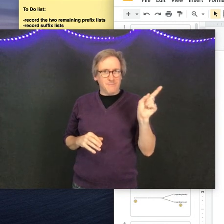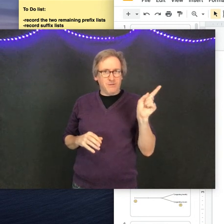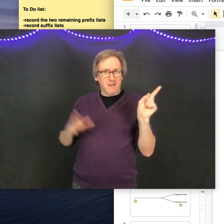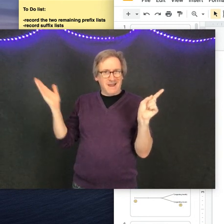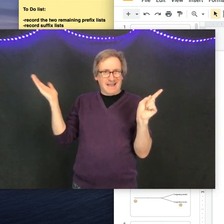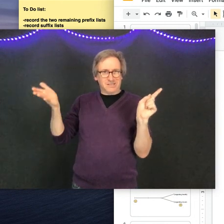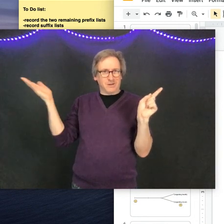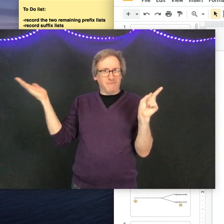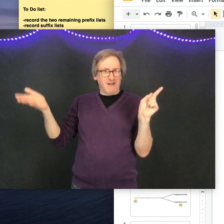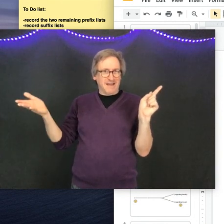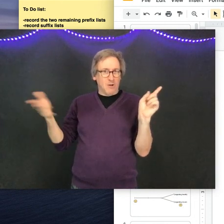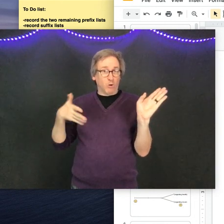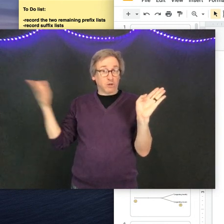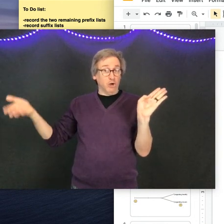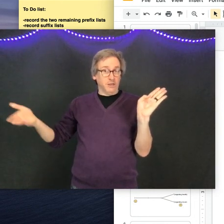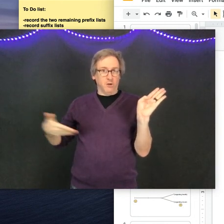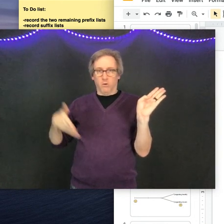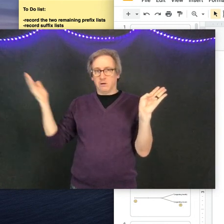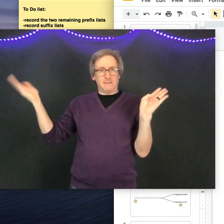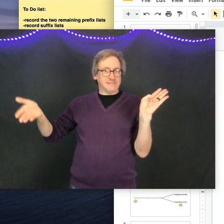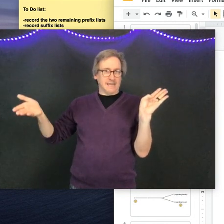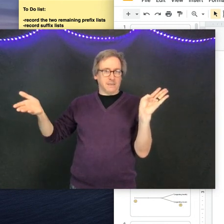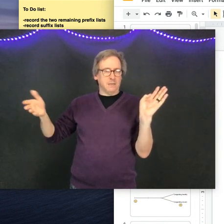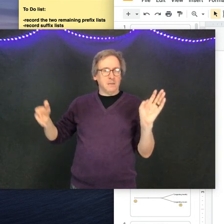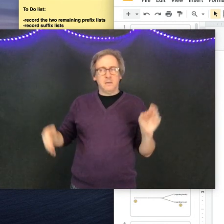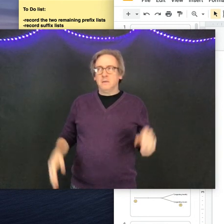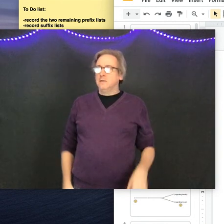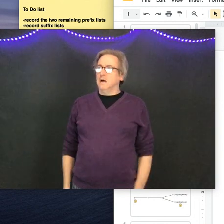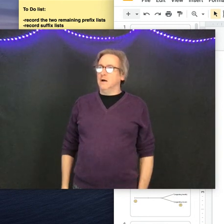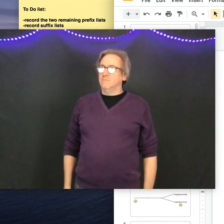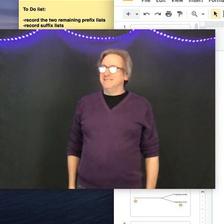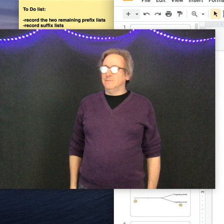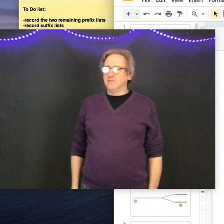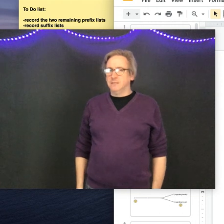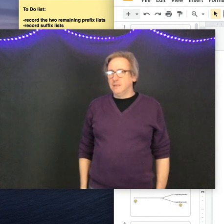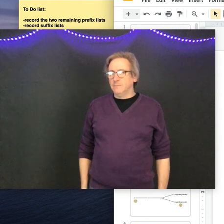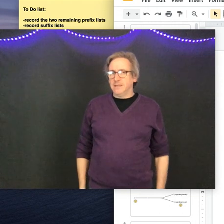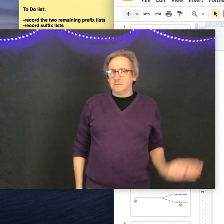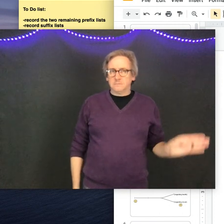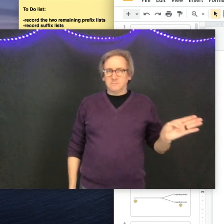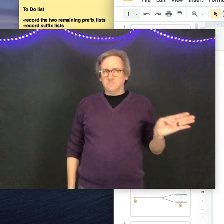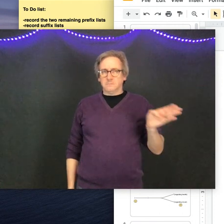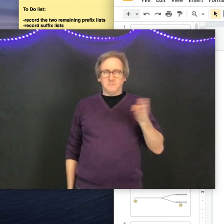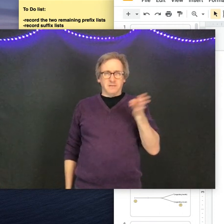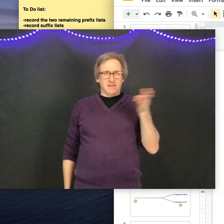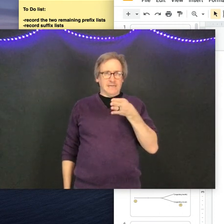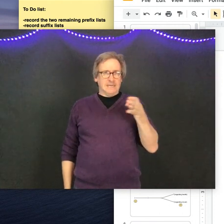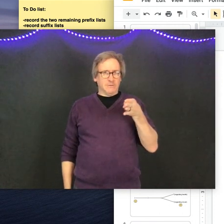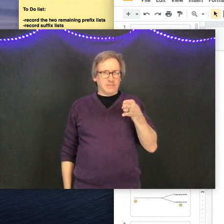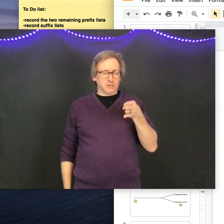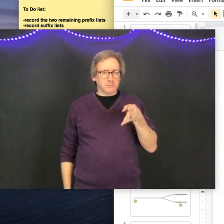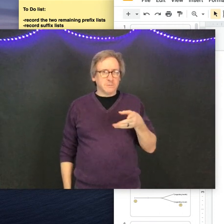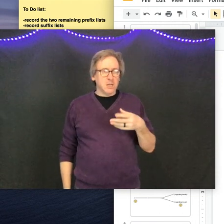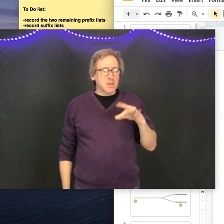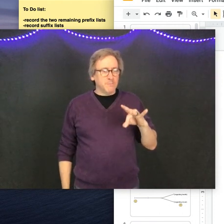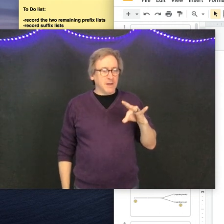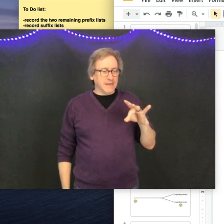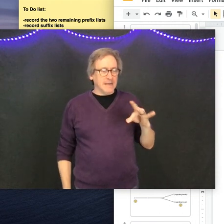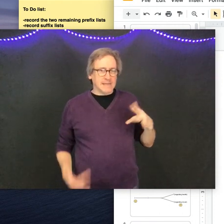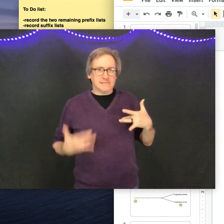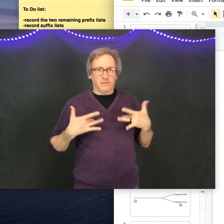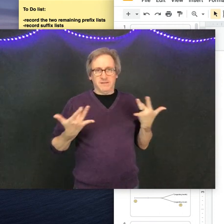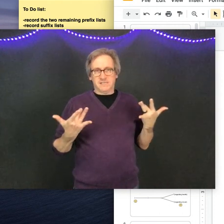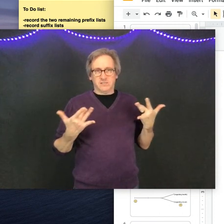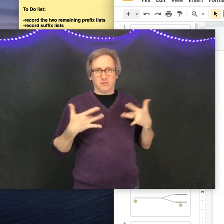what's up, and answering fine or good or I'm sick. Seems a little bit of a 90-degree turn, but